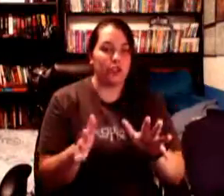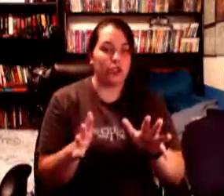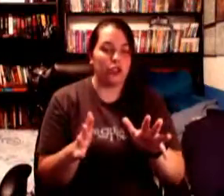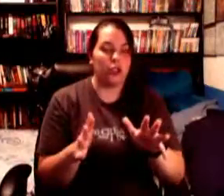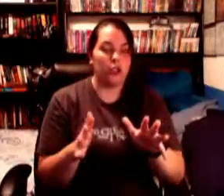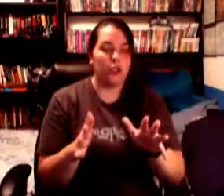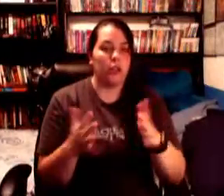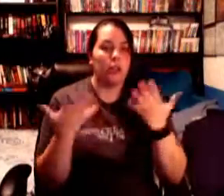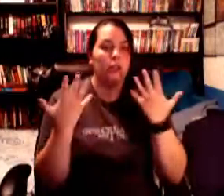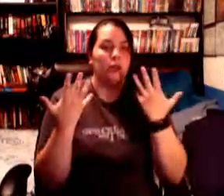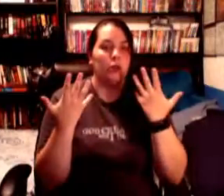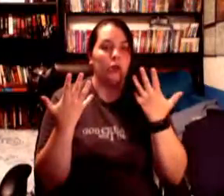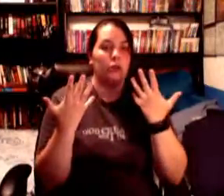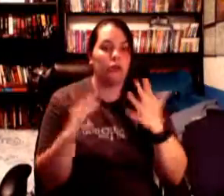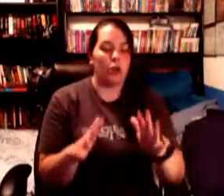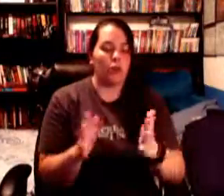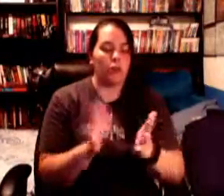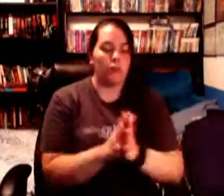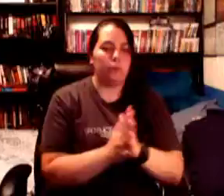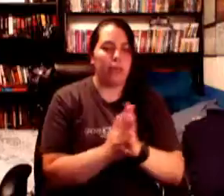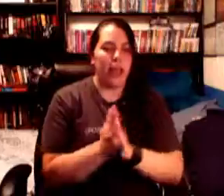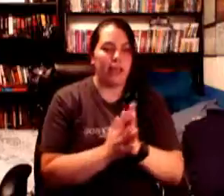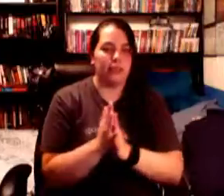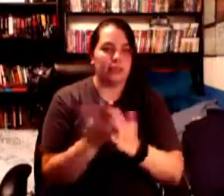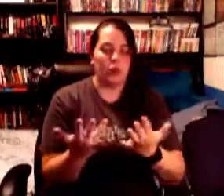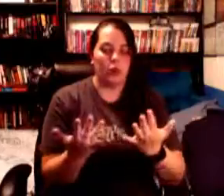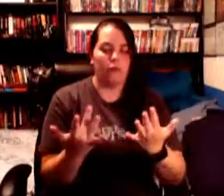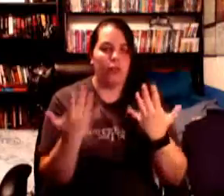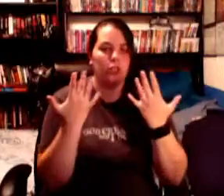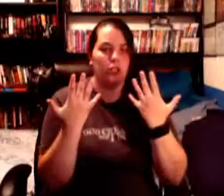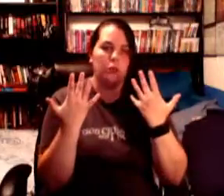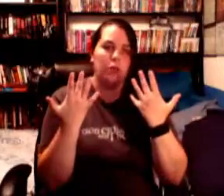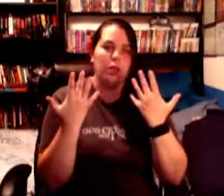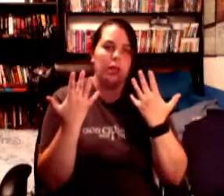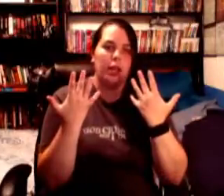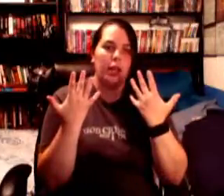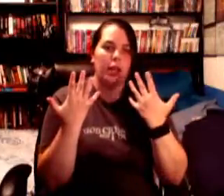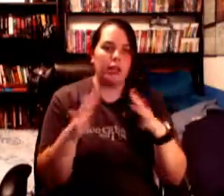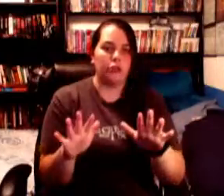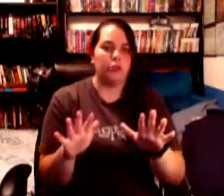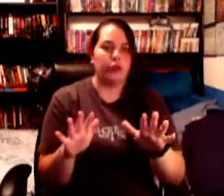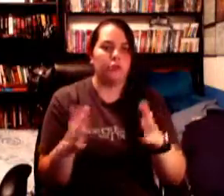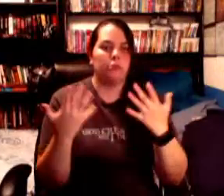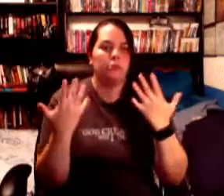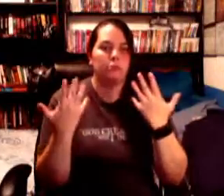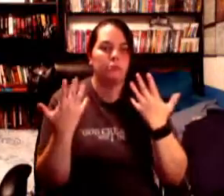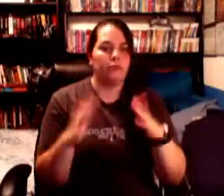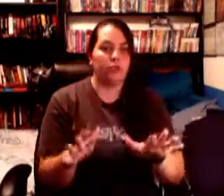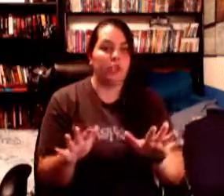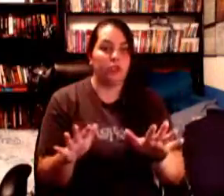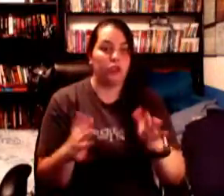finish. So your hands are facing you, and you turn them out. Finish.